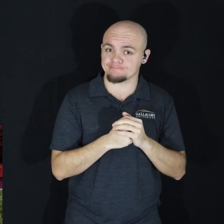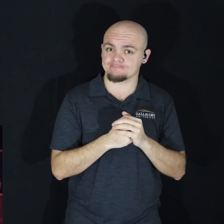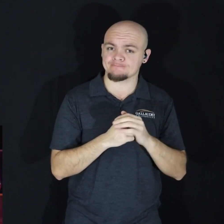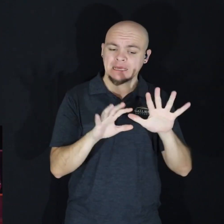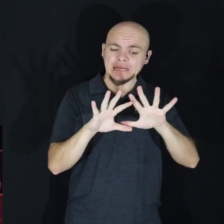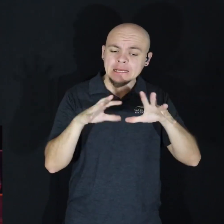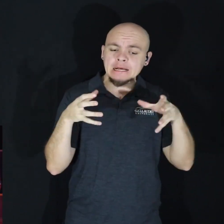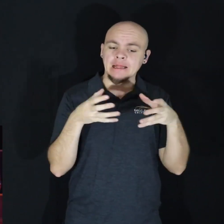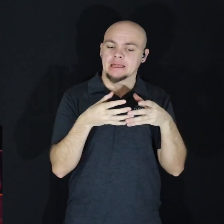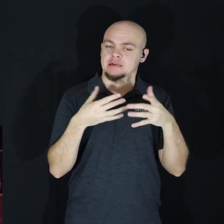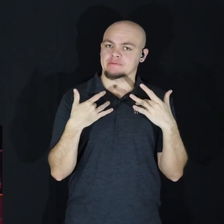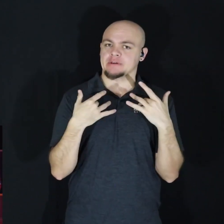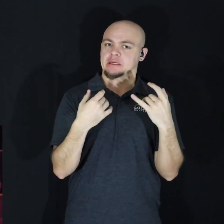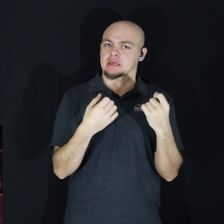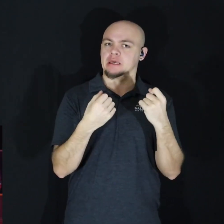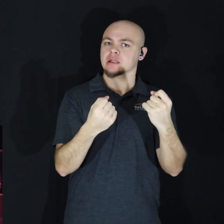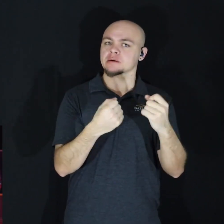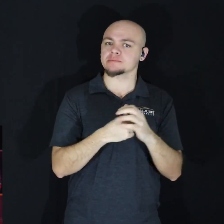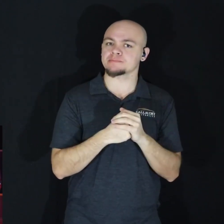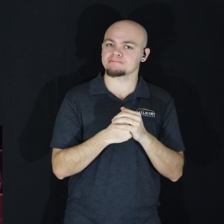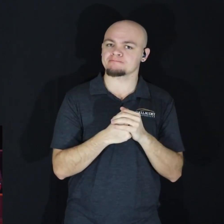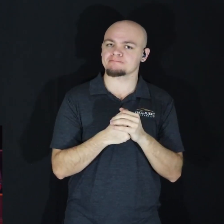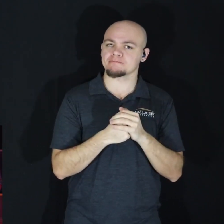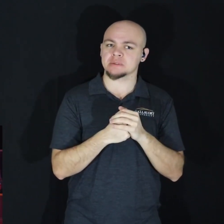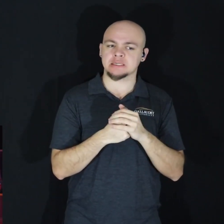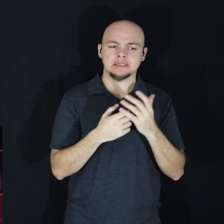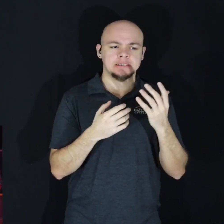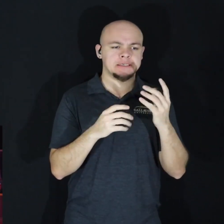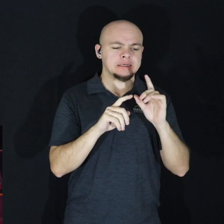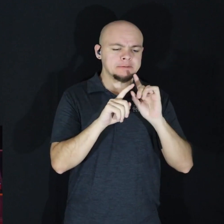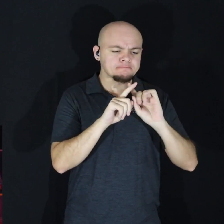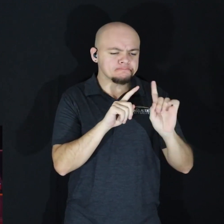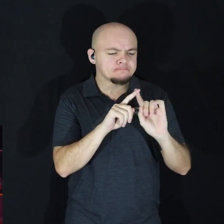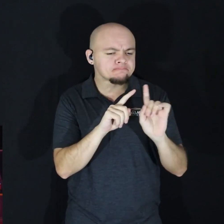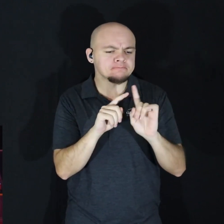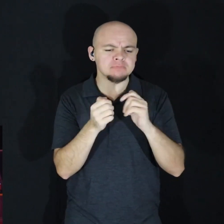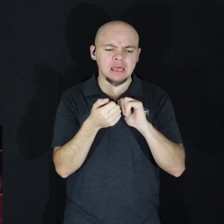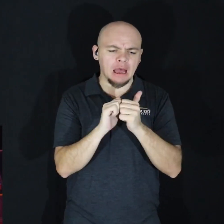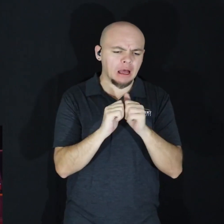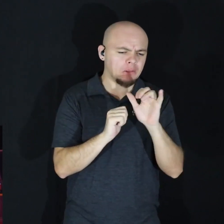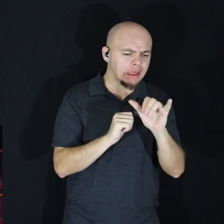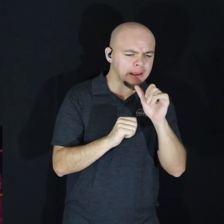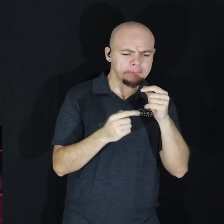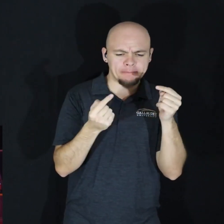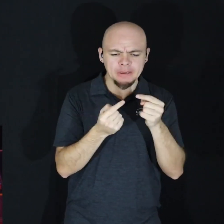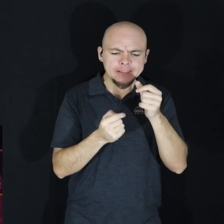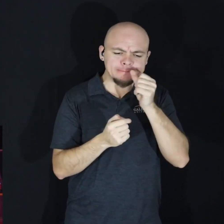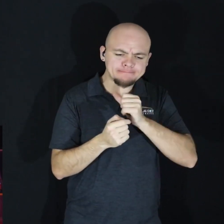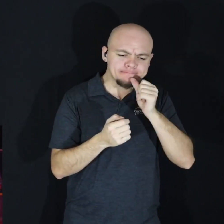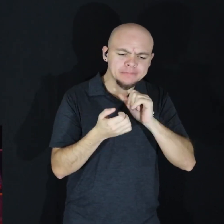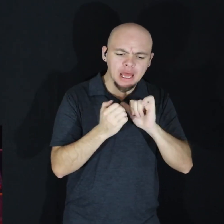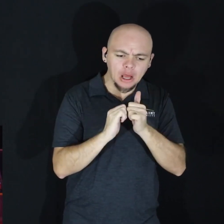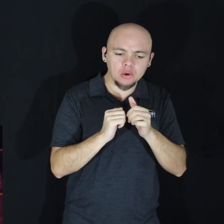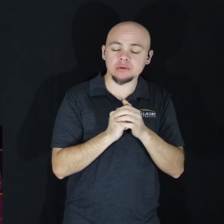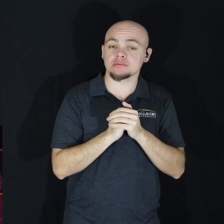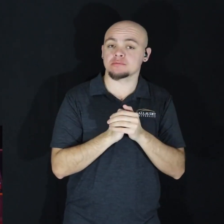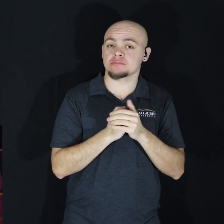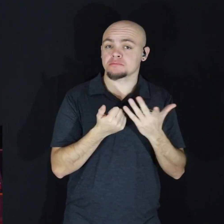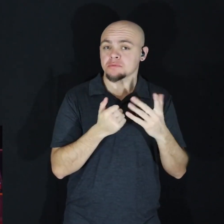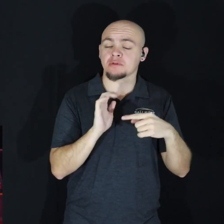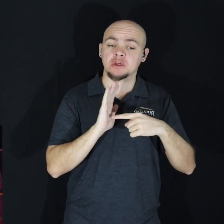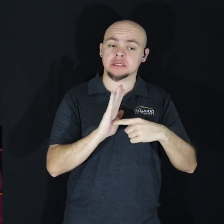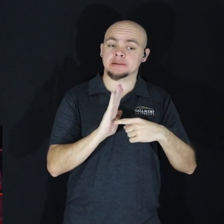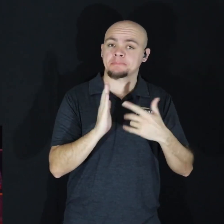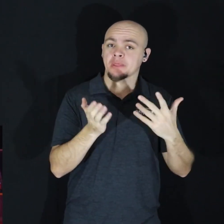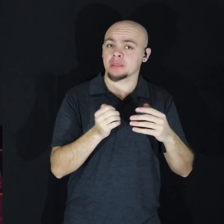healing. And we have tried to find so many different ways to cope with that pain. For example, we started to